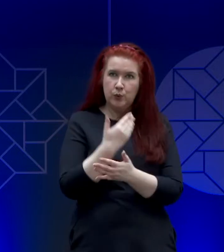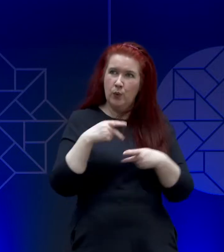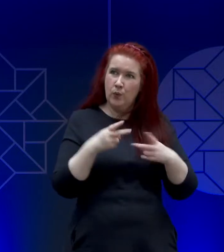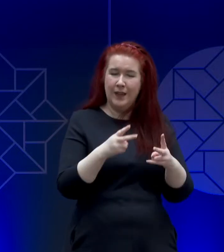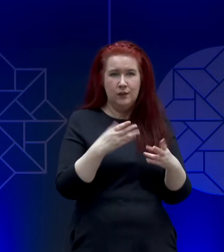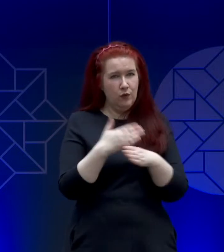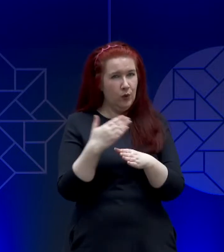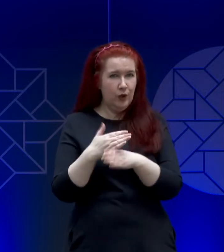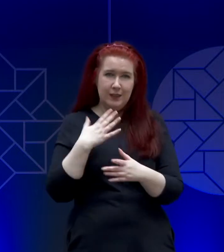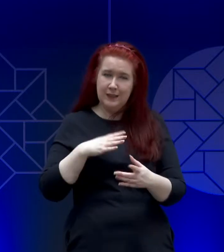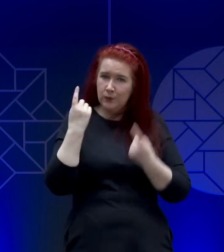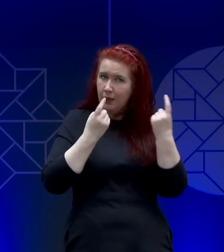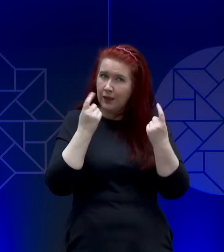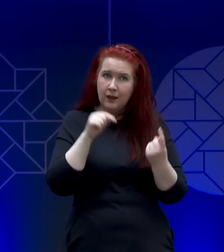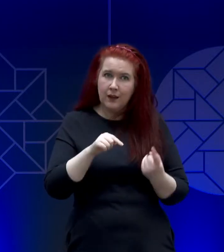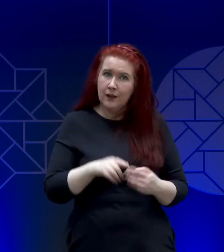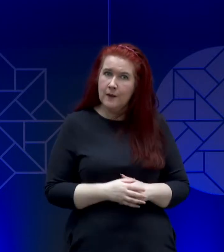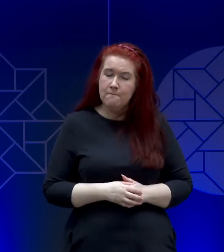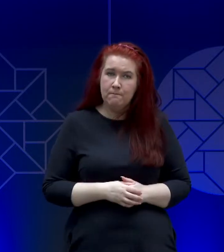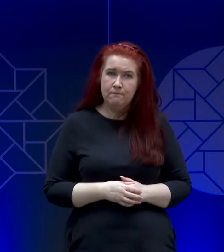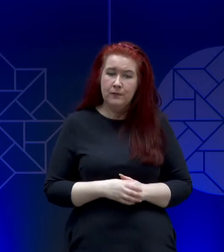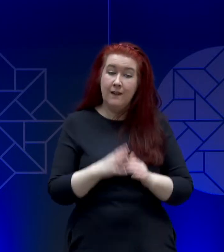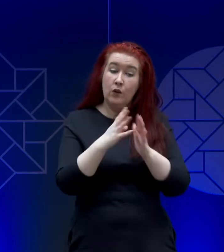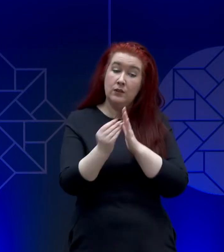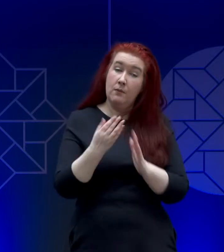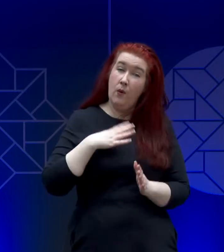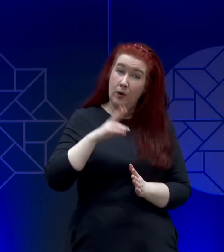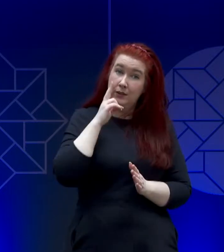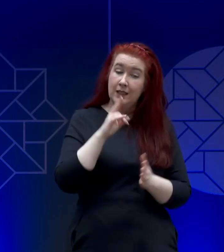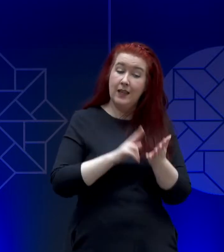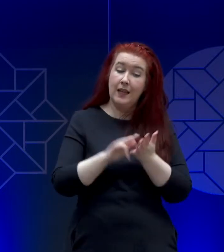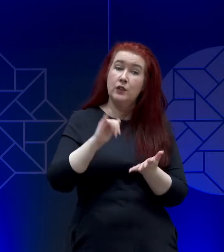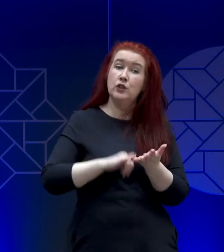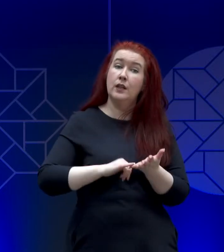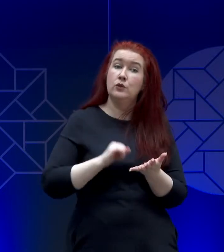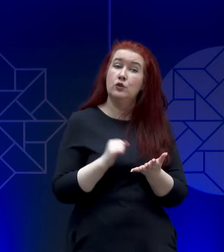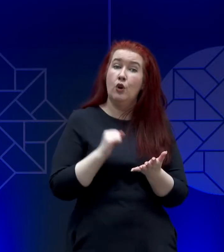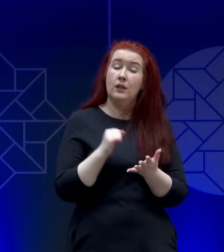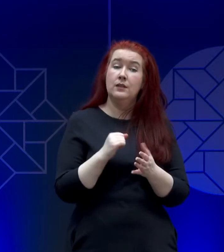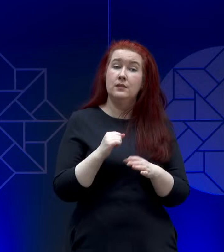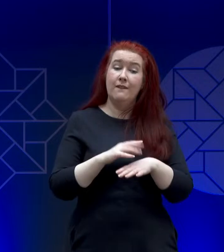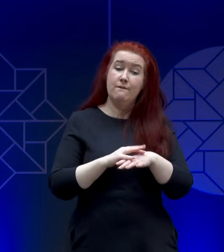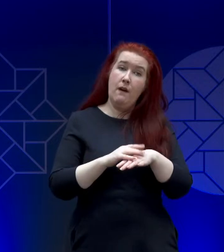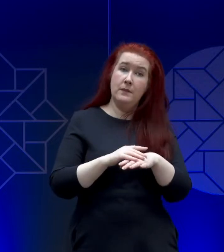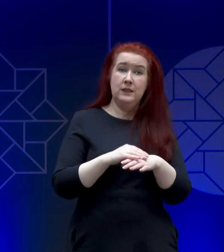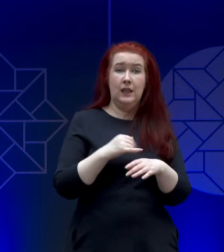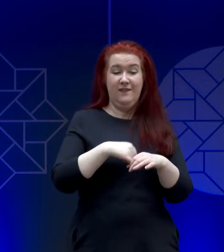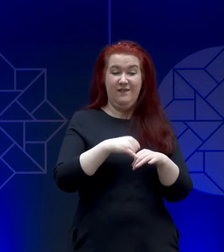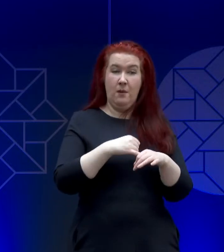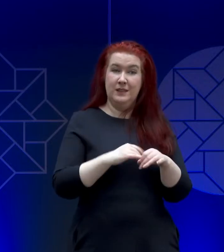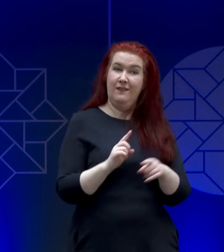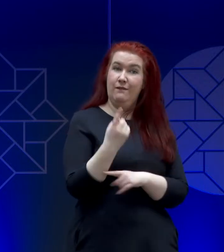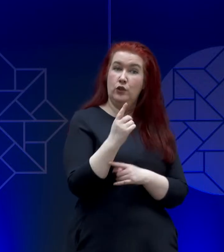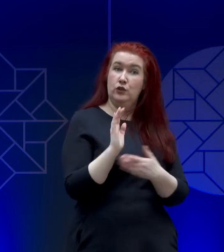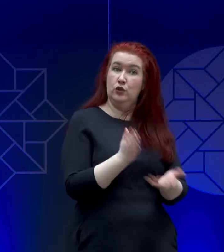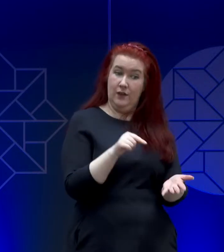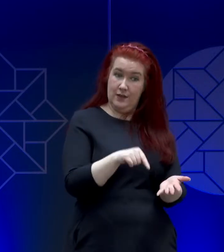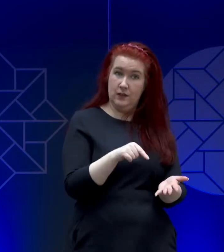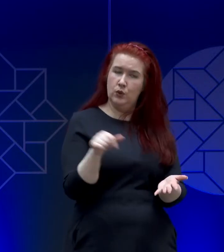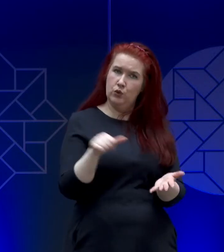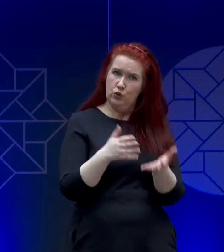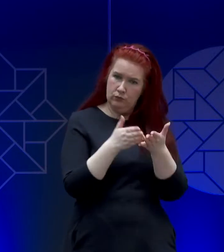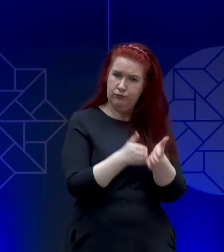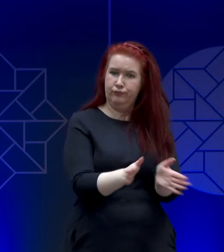working. For example, I want to see the NHS Scotland Pharmacy First service expand so that